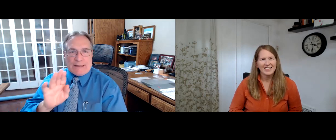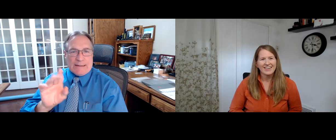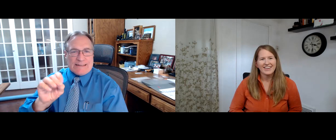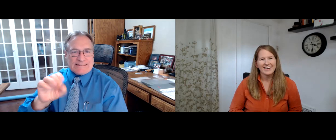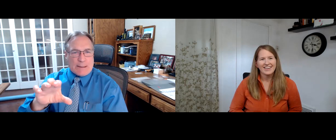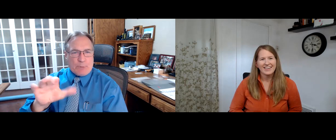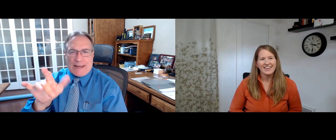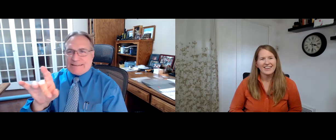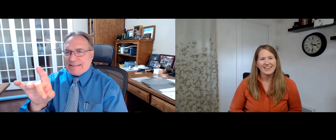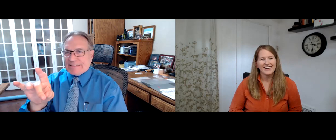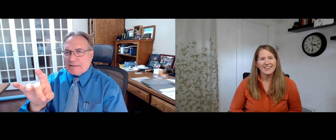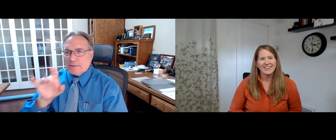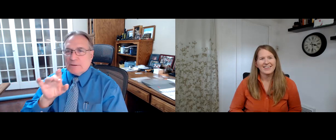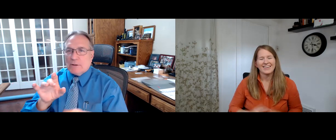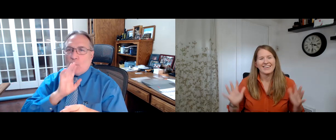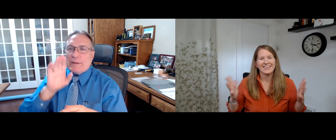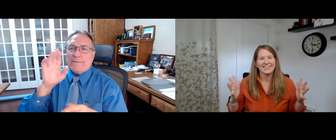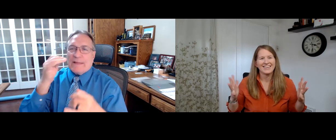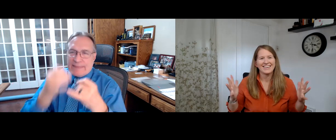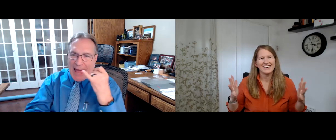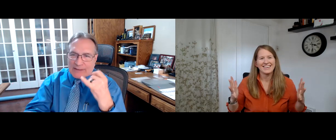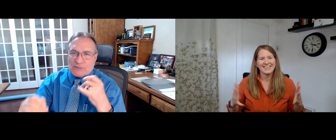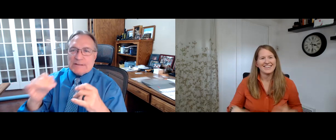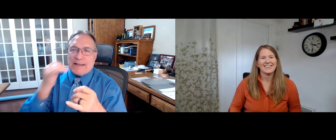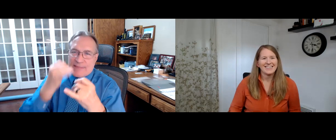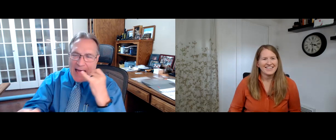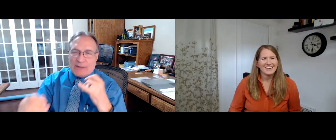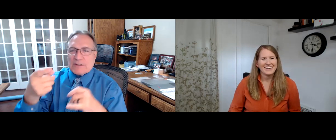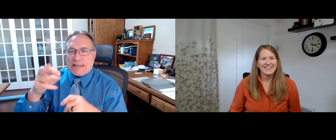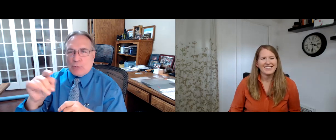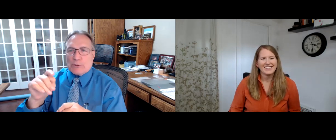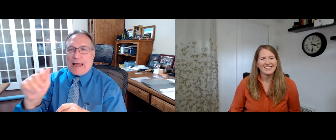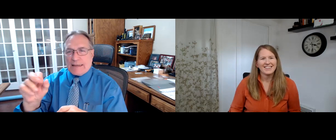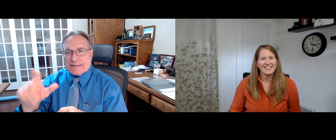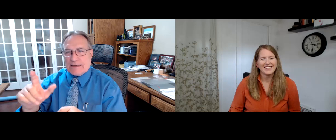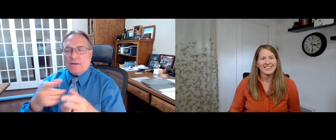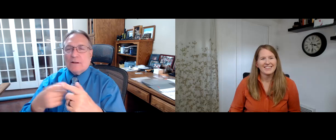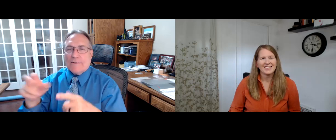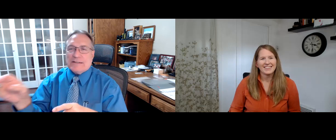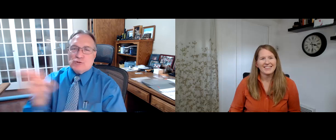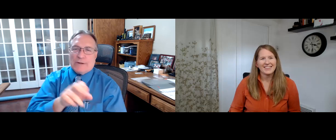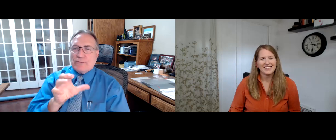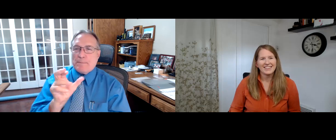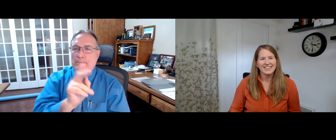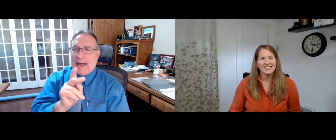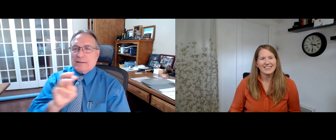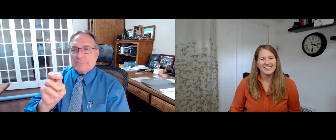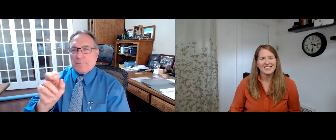be December 18th. Will be the last Gilbert ASL transferred back to